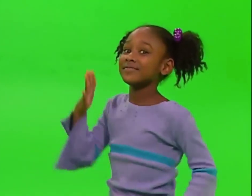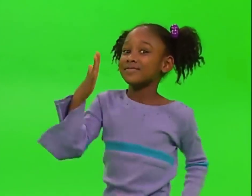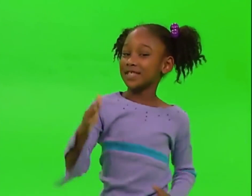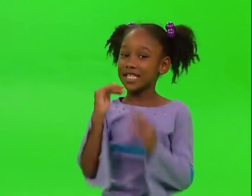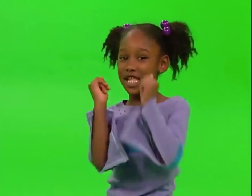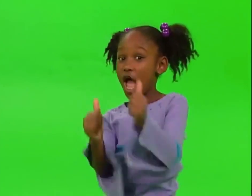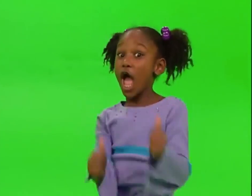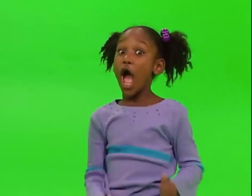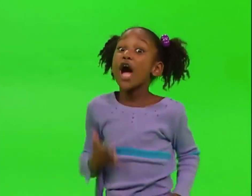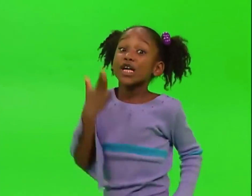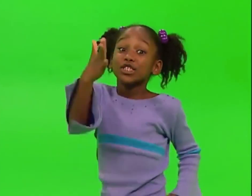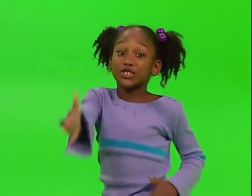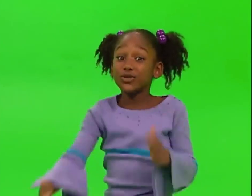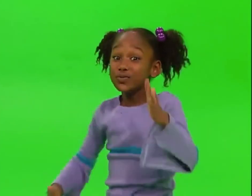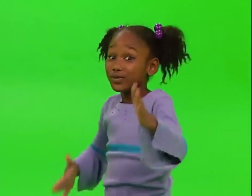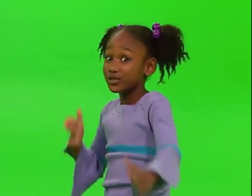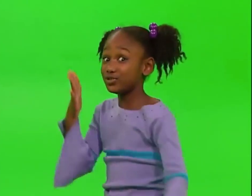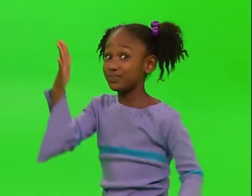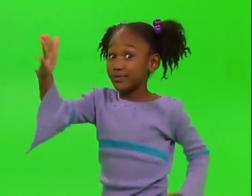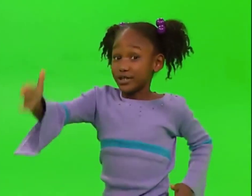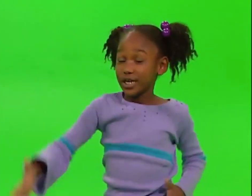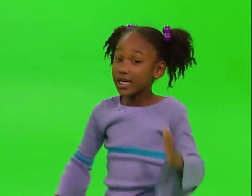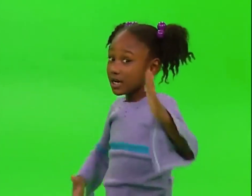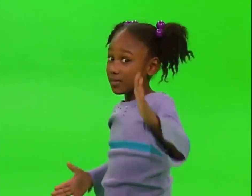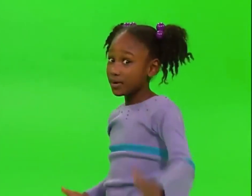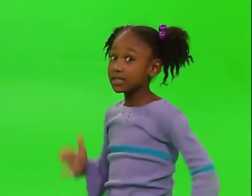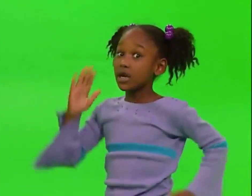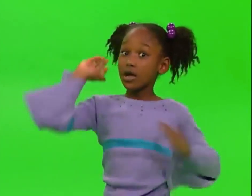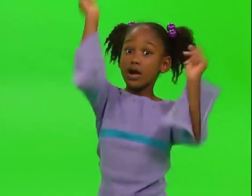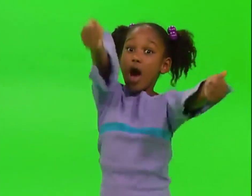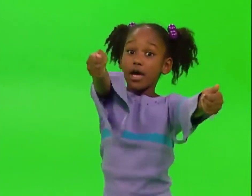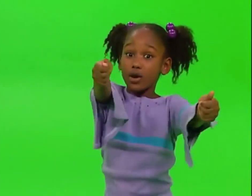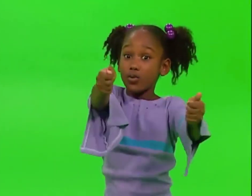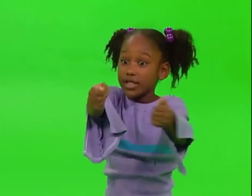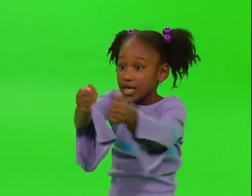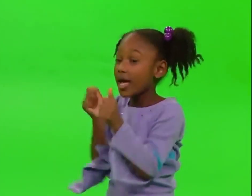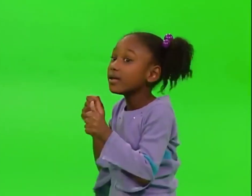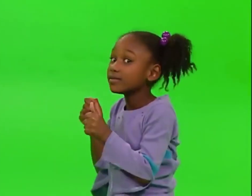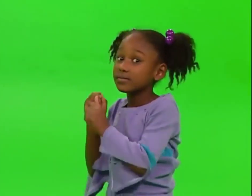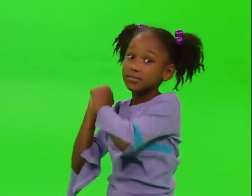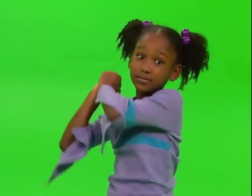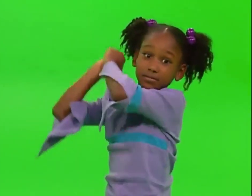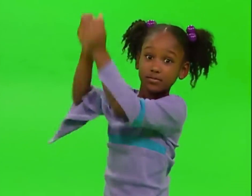train. Super duper dinklepuss caught it with the